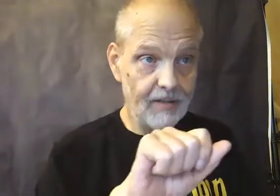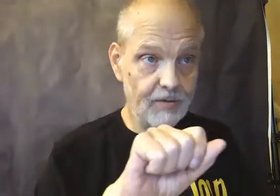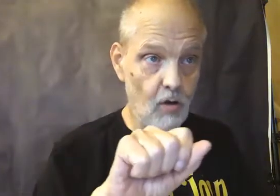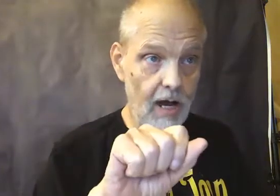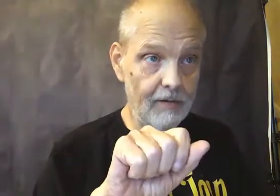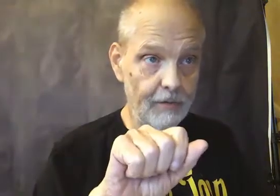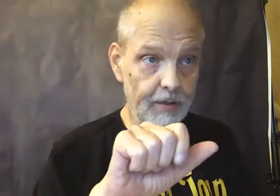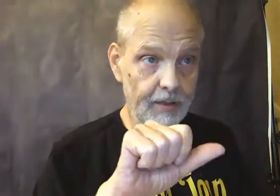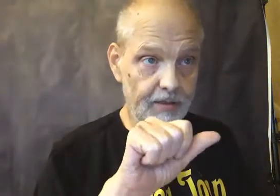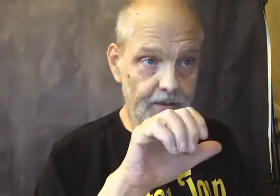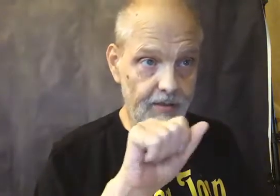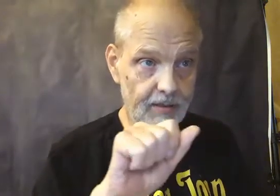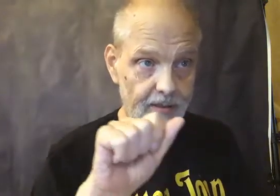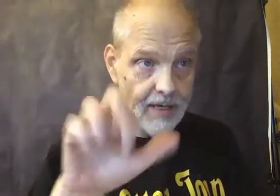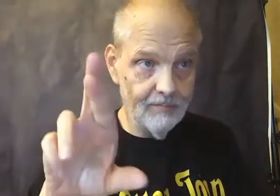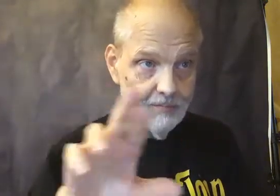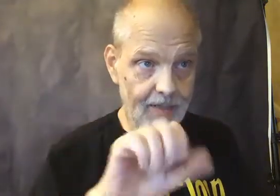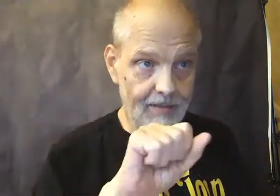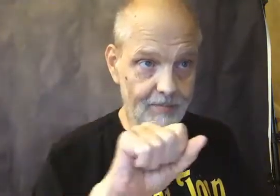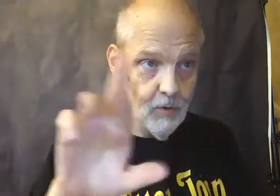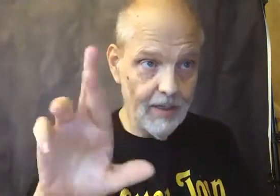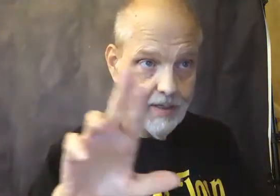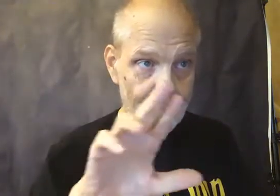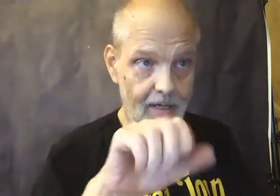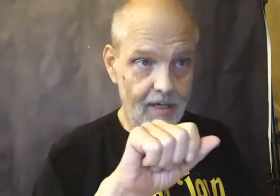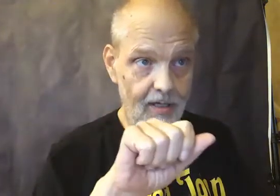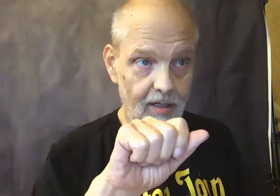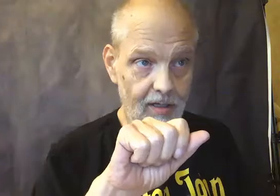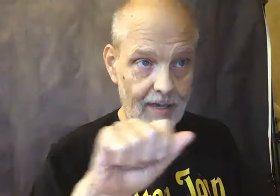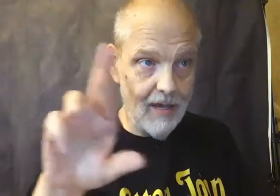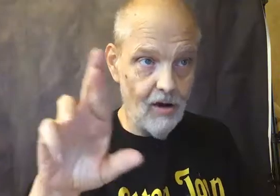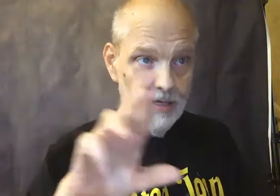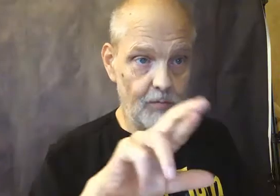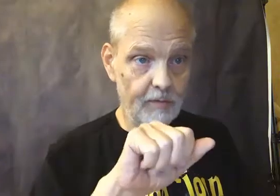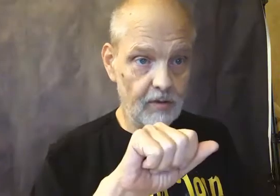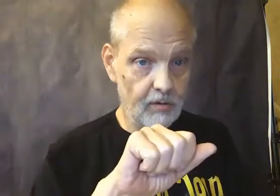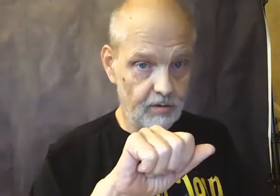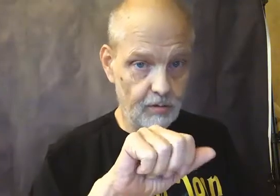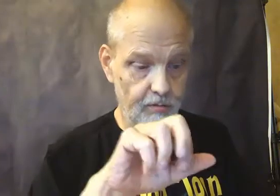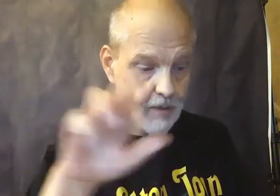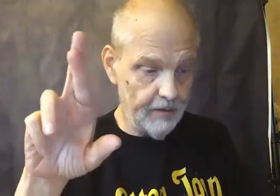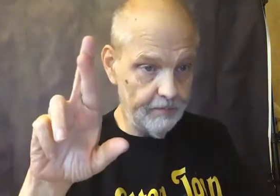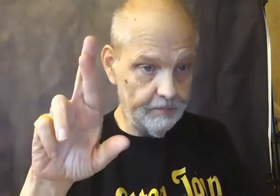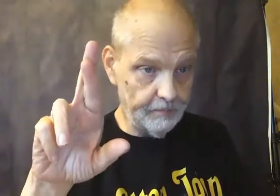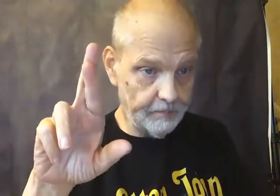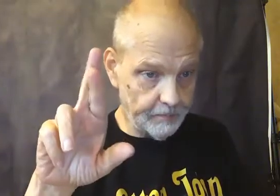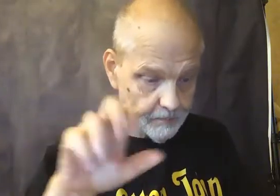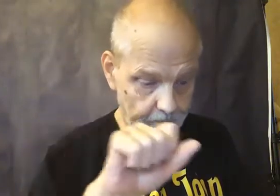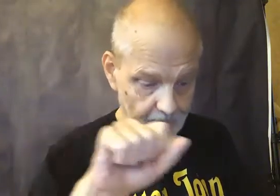There's no I really. It's just it's more like AR, and you're moving to the right.